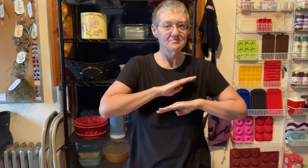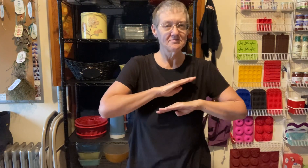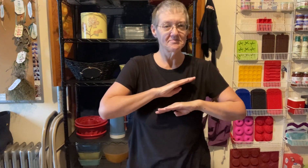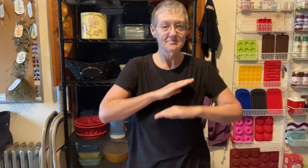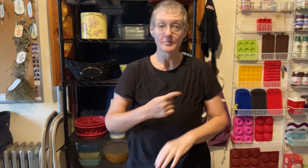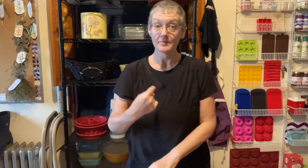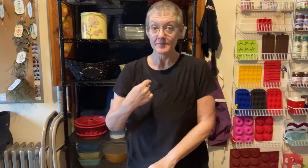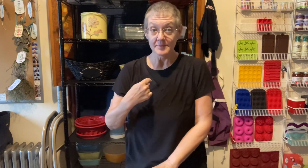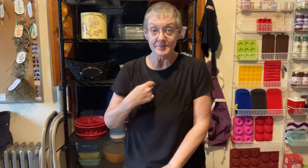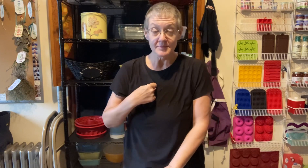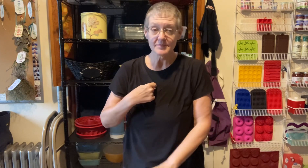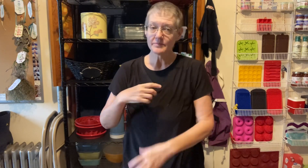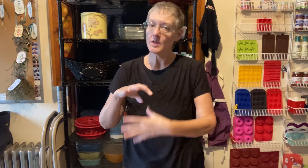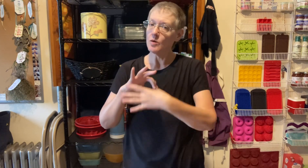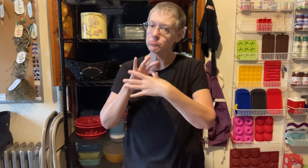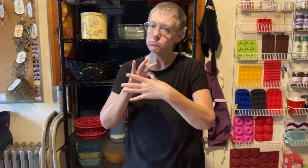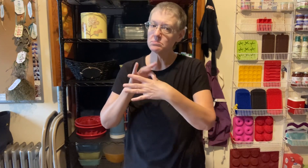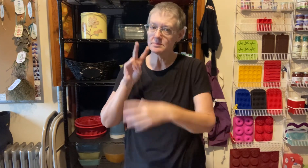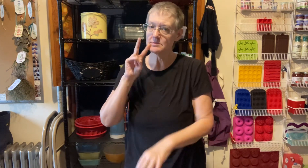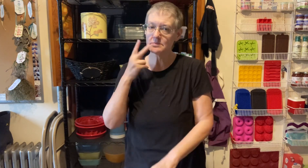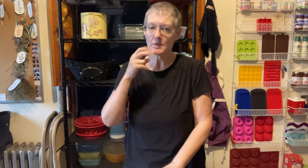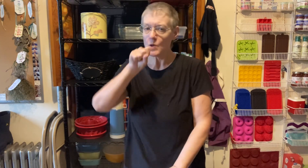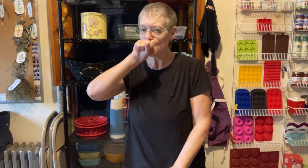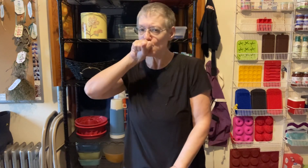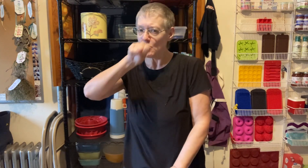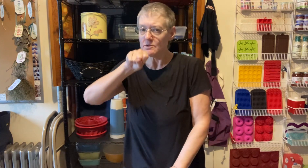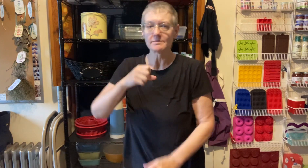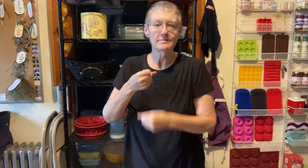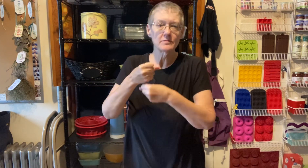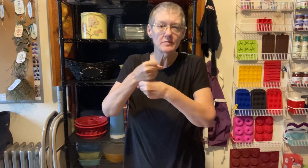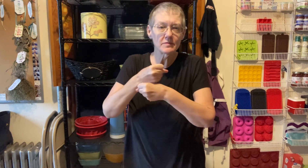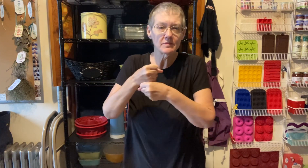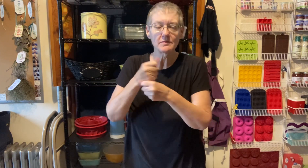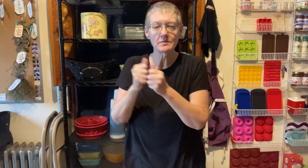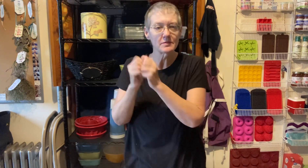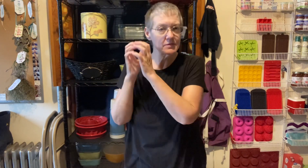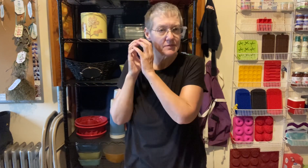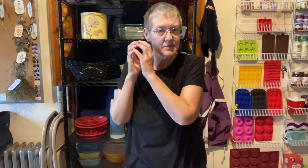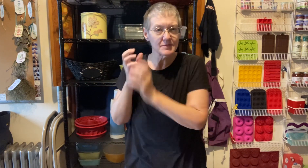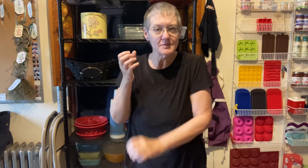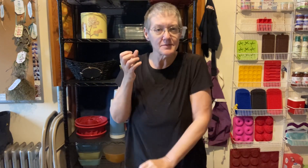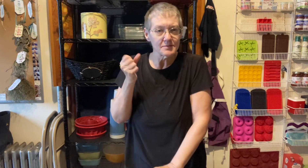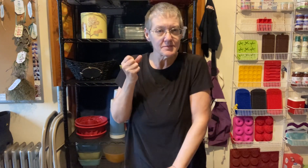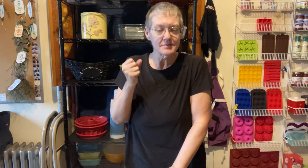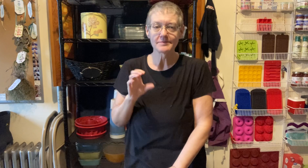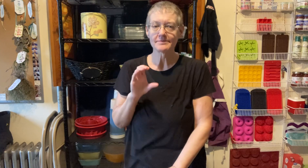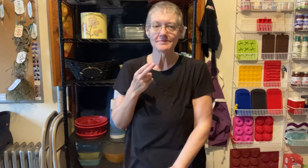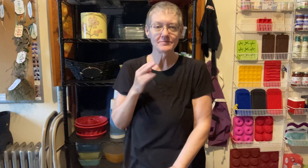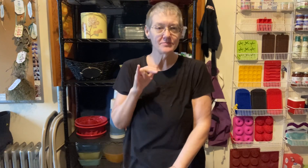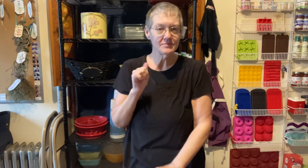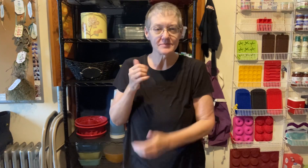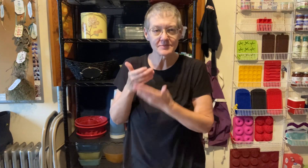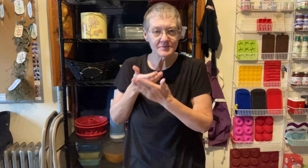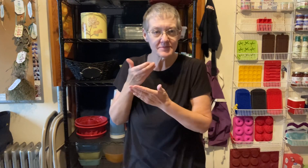That's what helps him feel satisfied. I love meat and vegetables. I love my coffee with coconut milk,